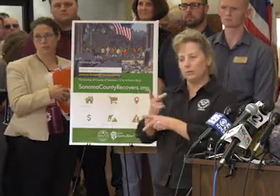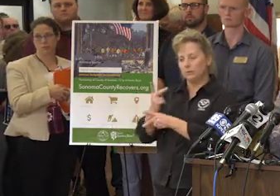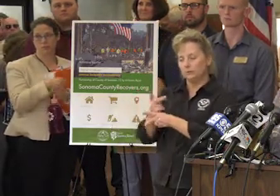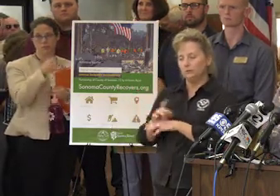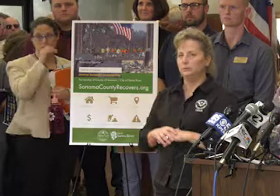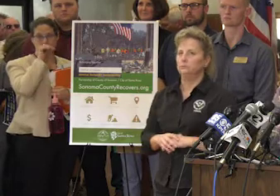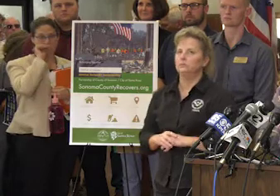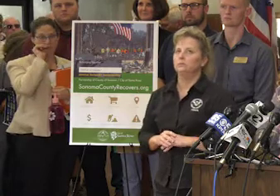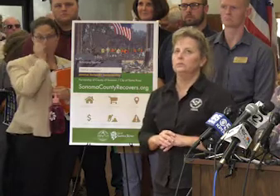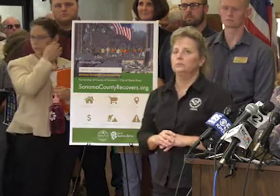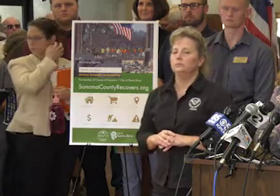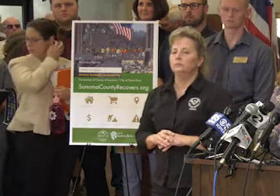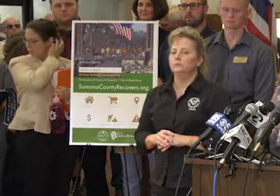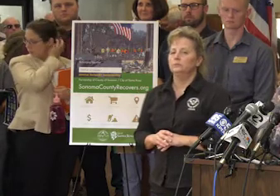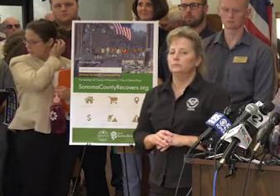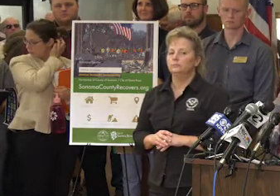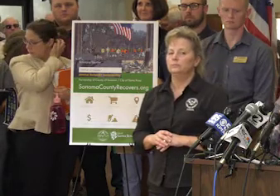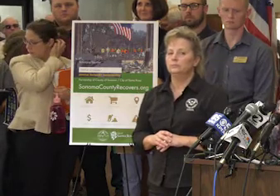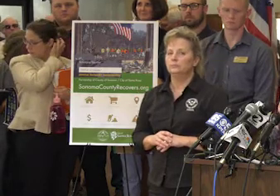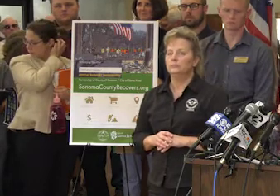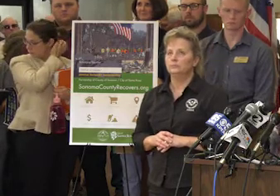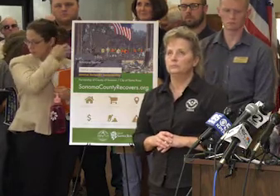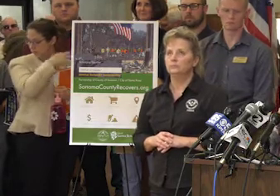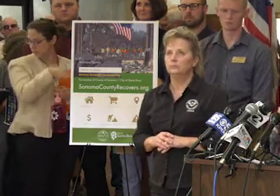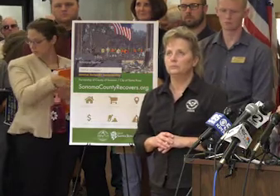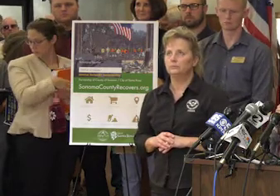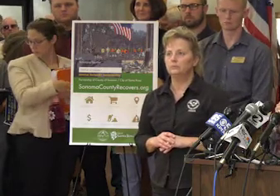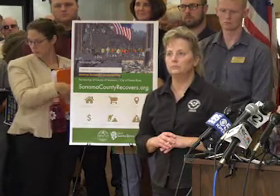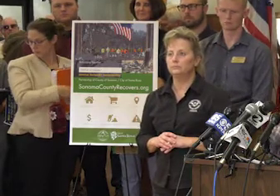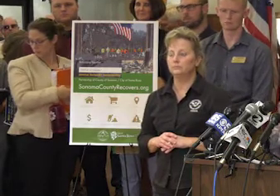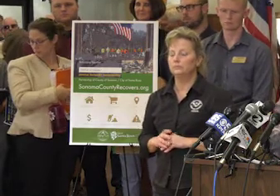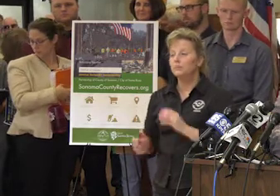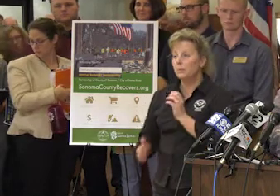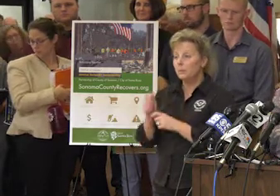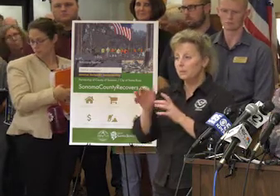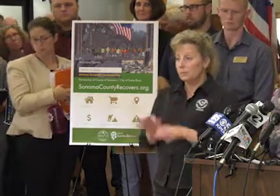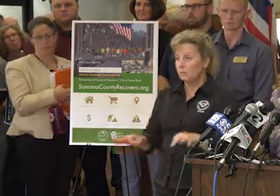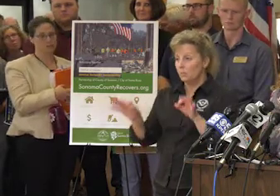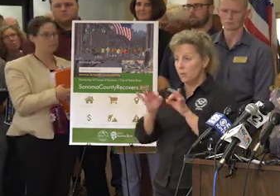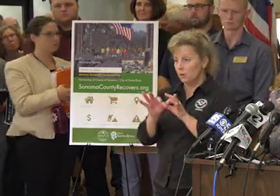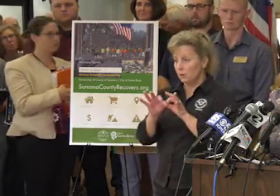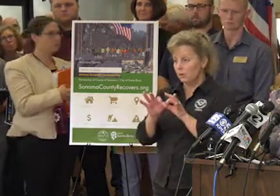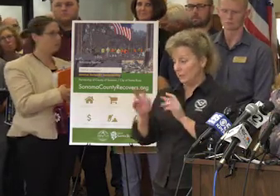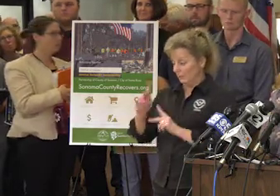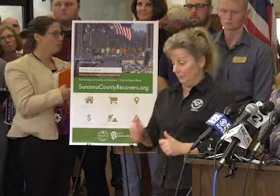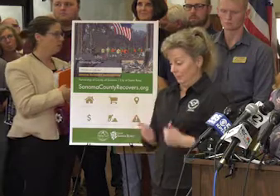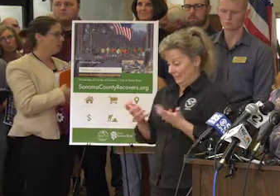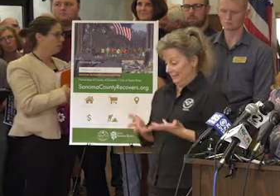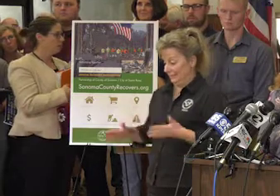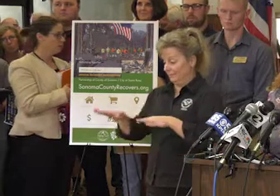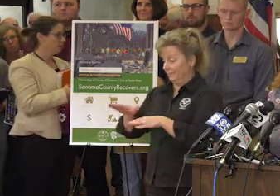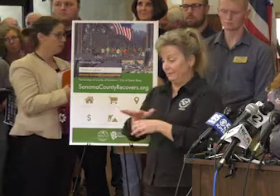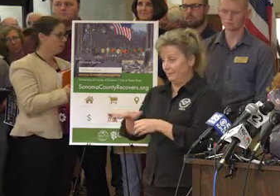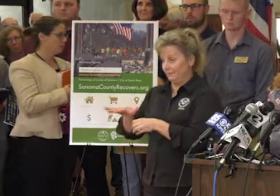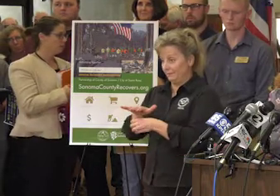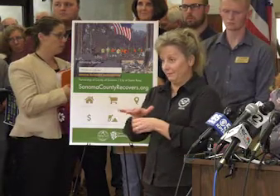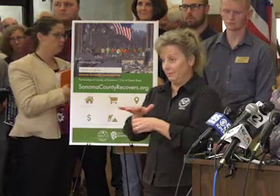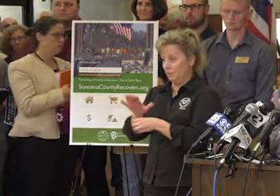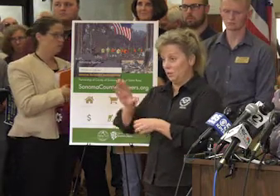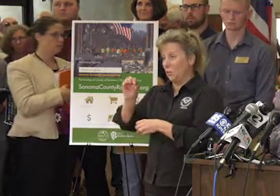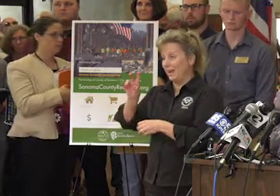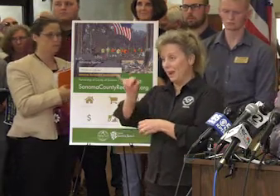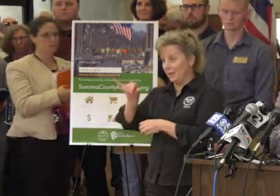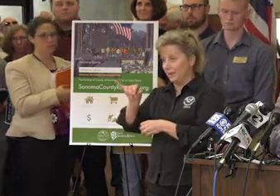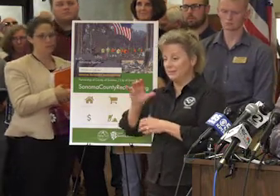careful. Now, most importantly, we want to let our residents know that your county